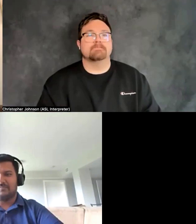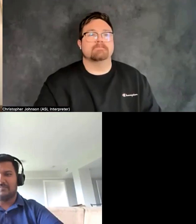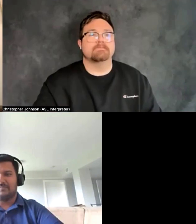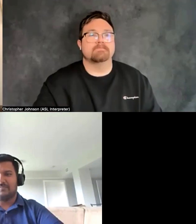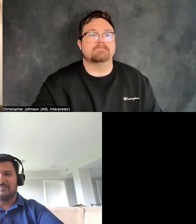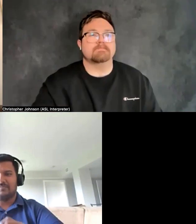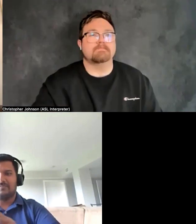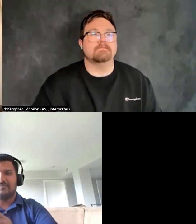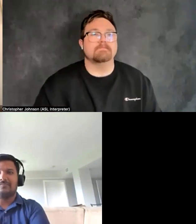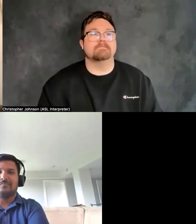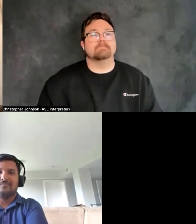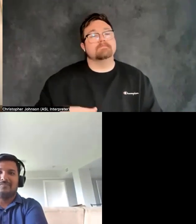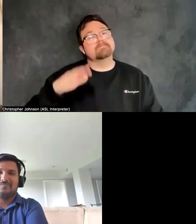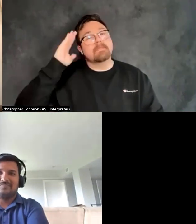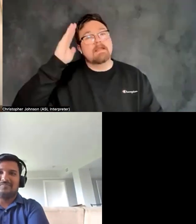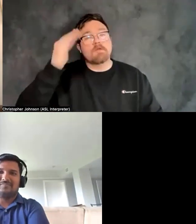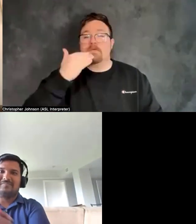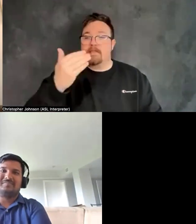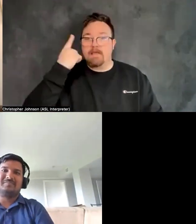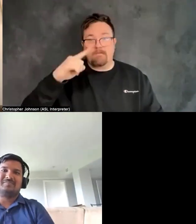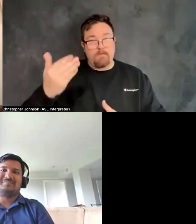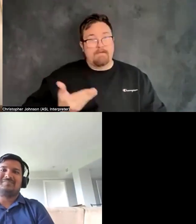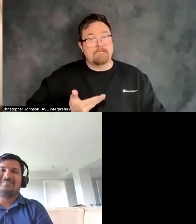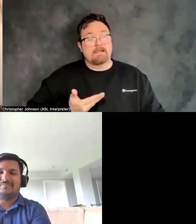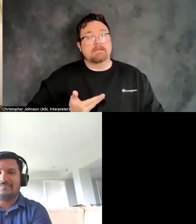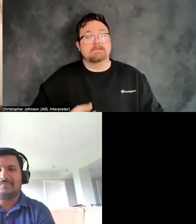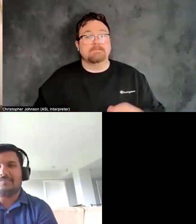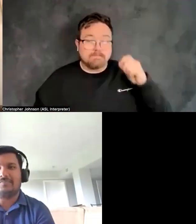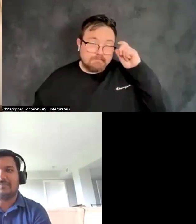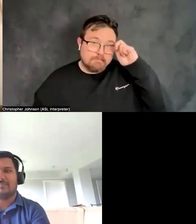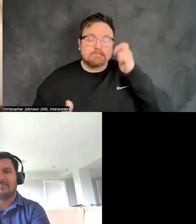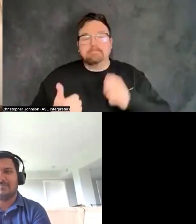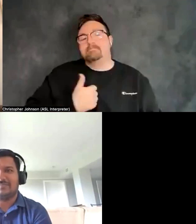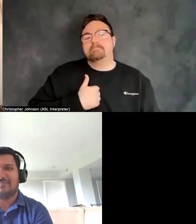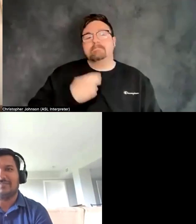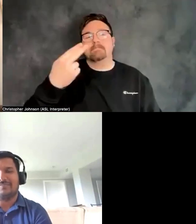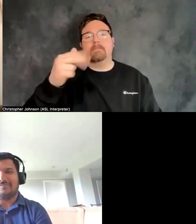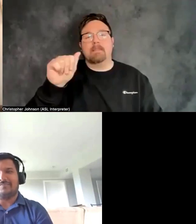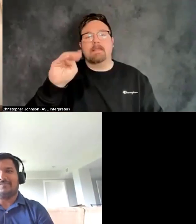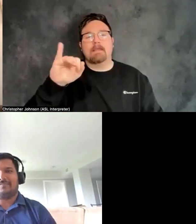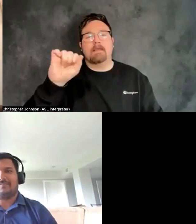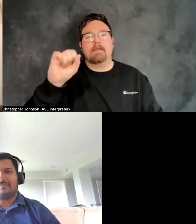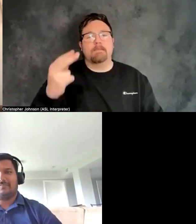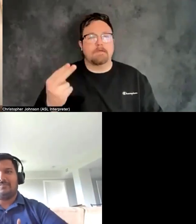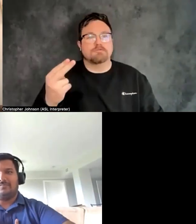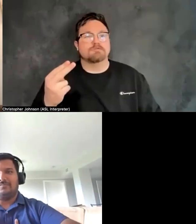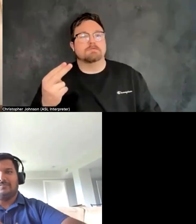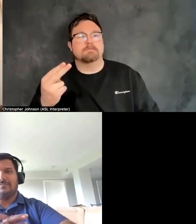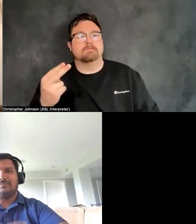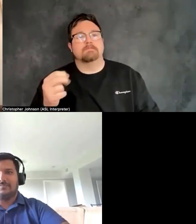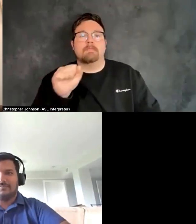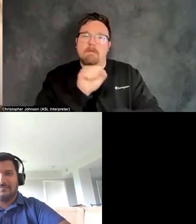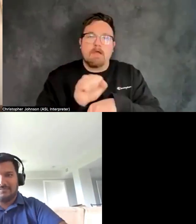Hello. Yeah, thanks for inviting me here. I'm Hamish. I work on a thing